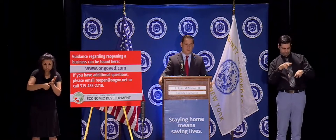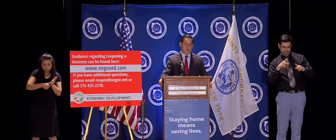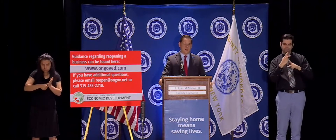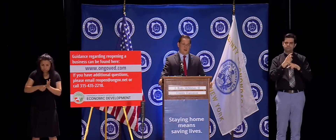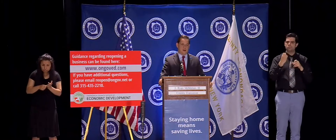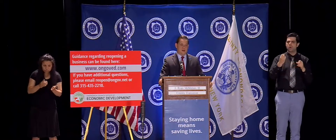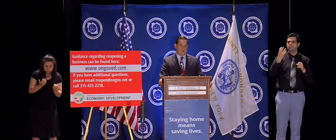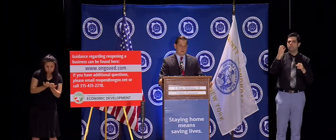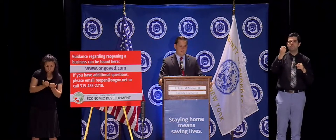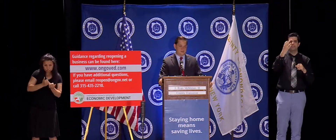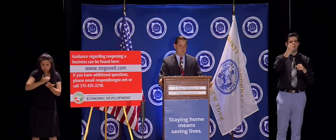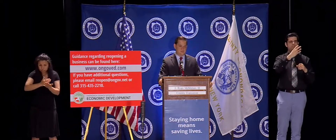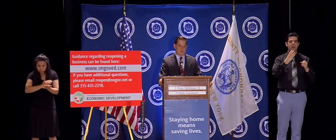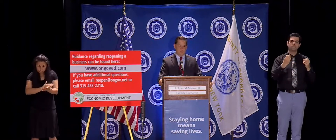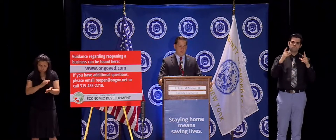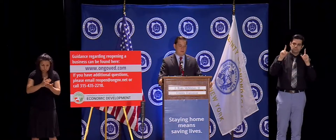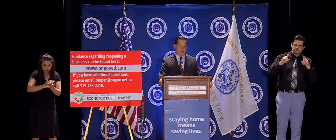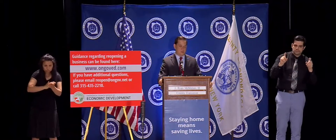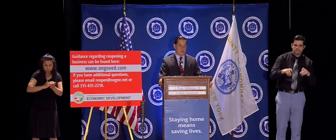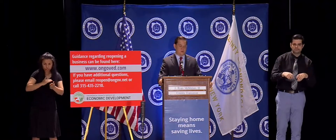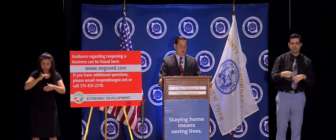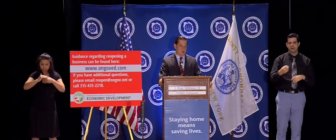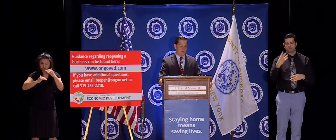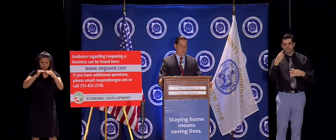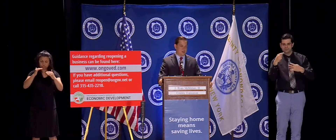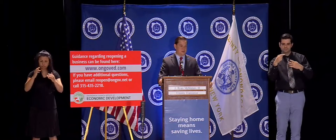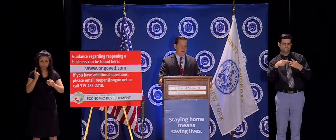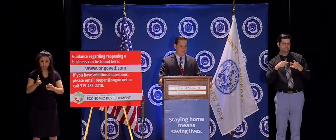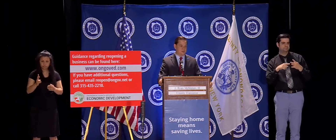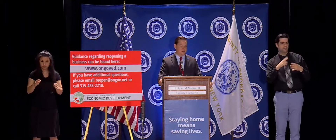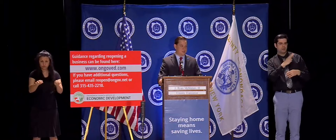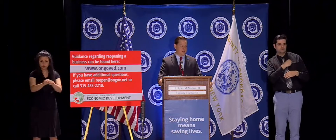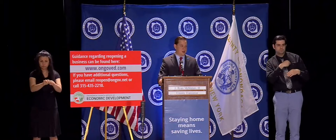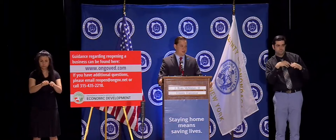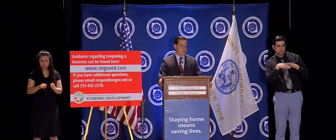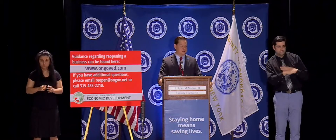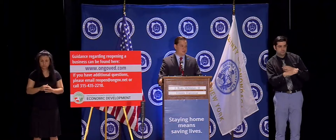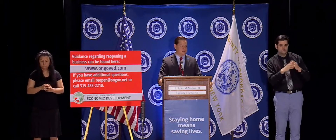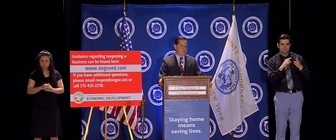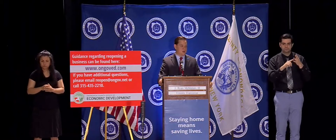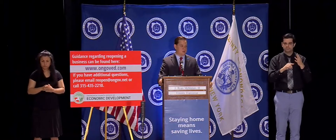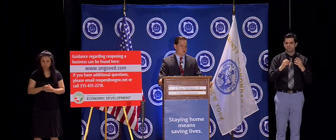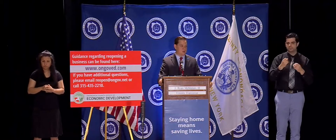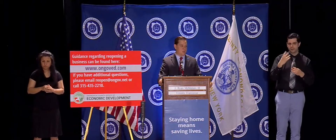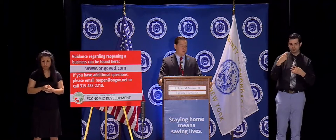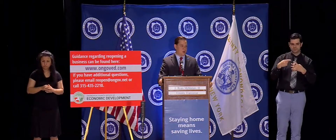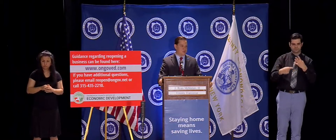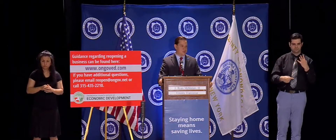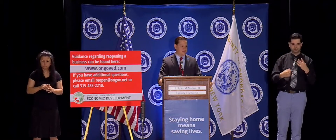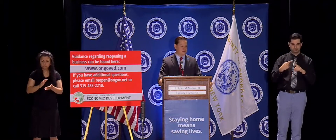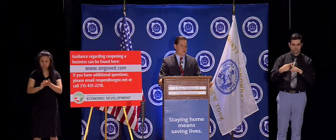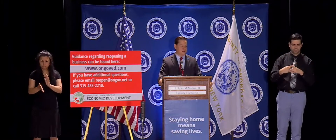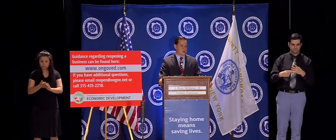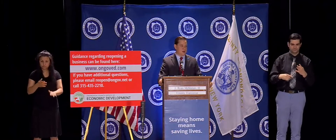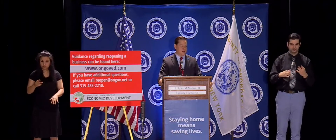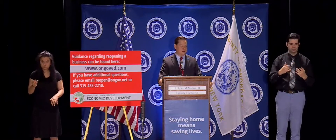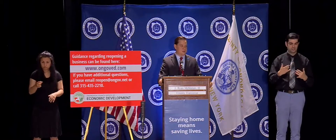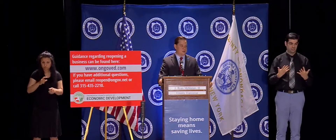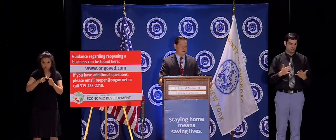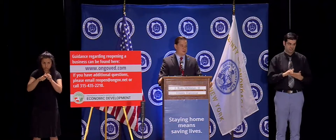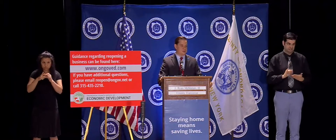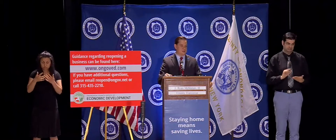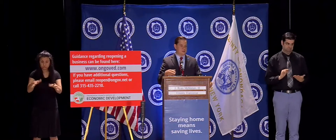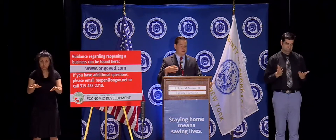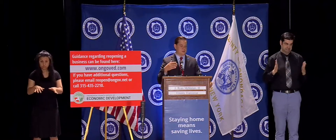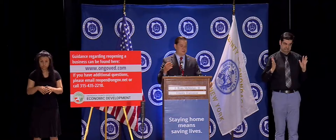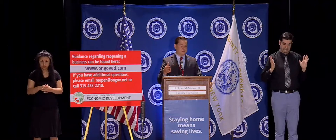done. So we gave that briefing, very quick meeting today. Just a couple questions,